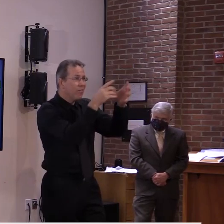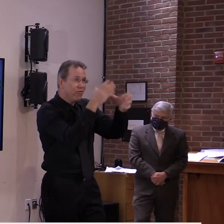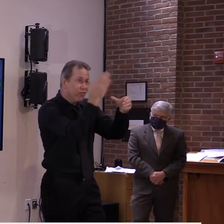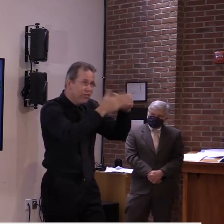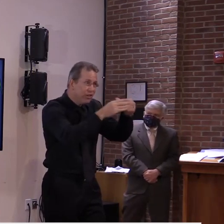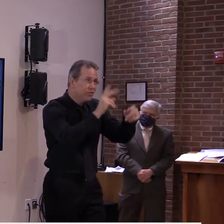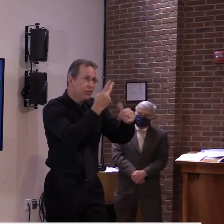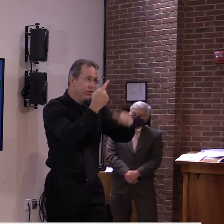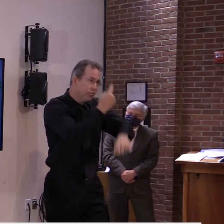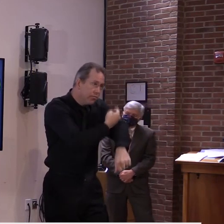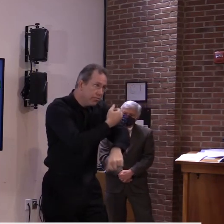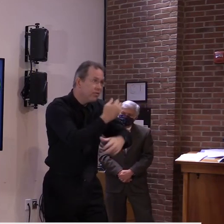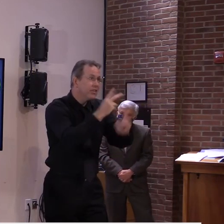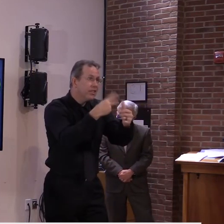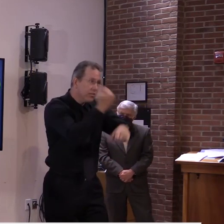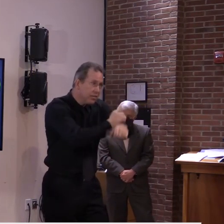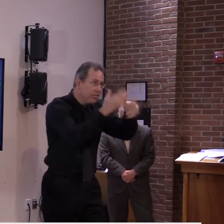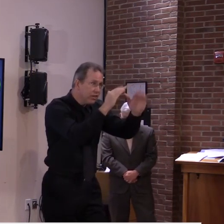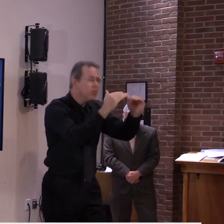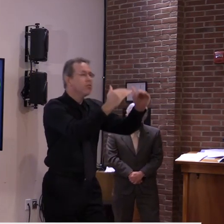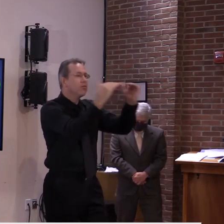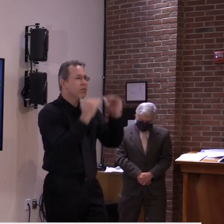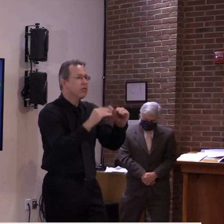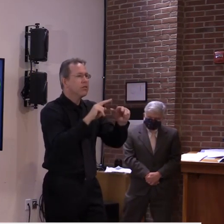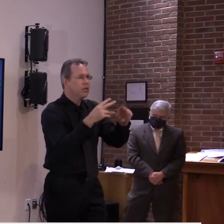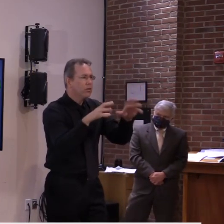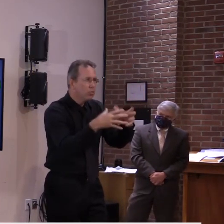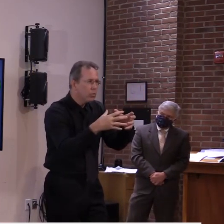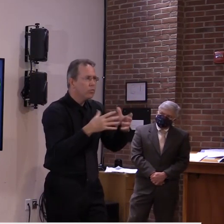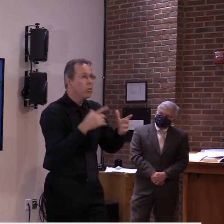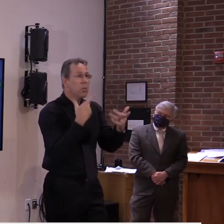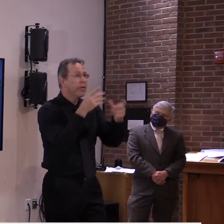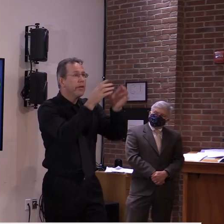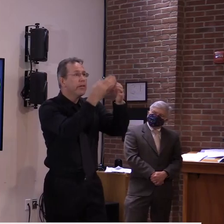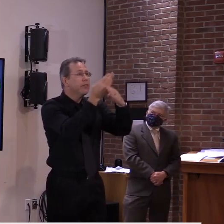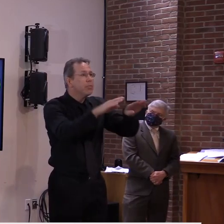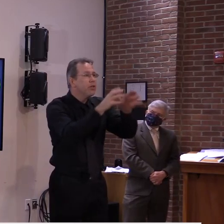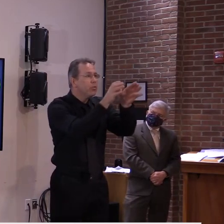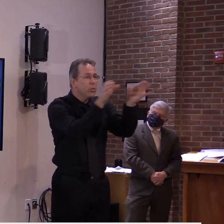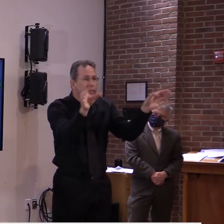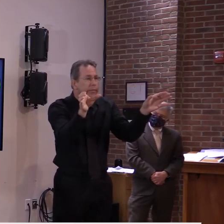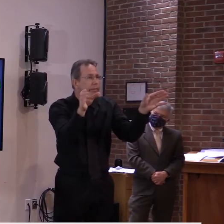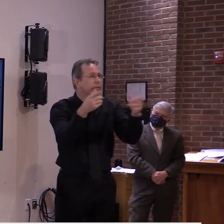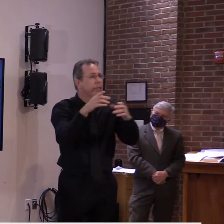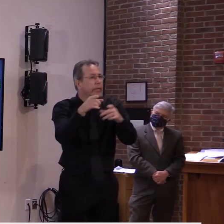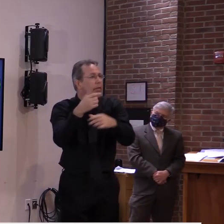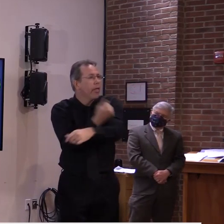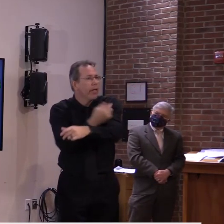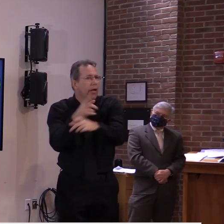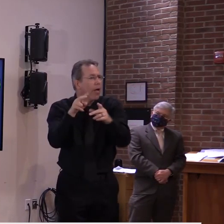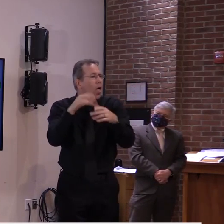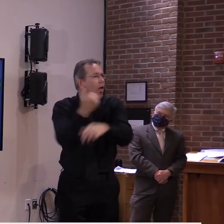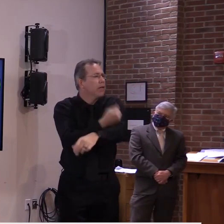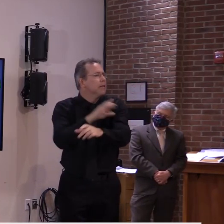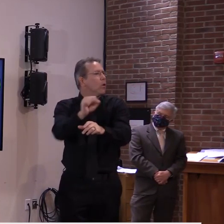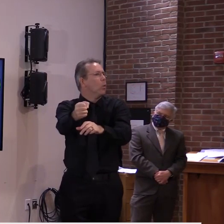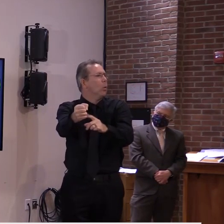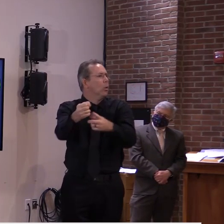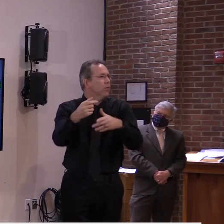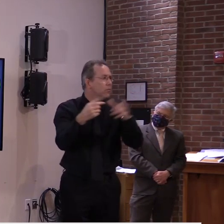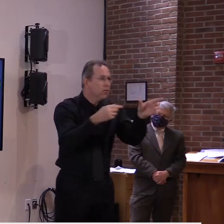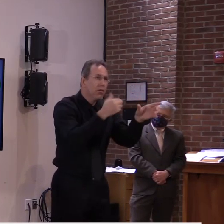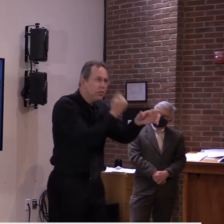C. So all of that work is actually well underway, and I don't want to get into the mechanics